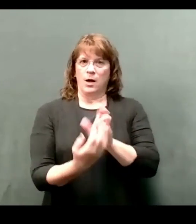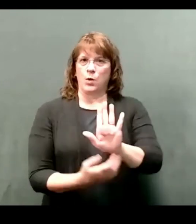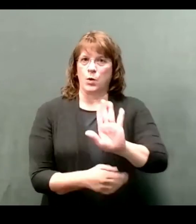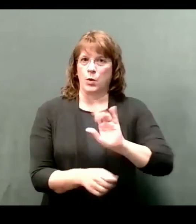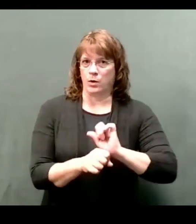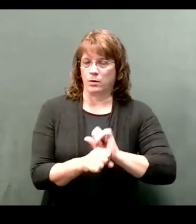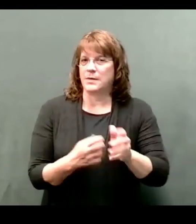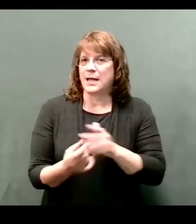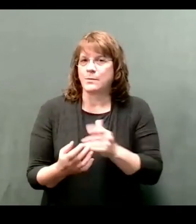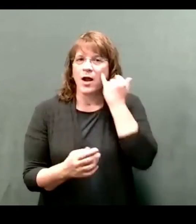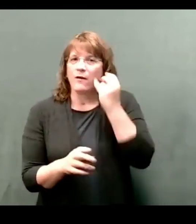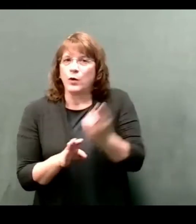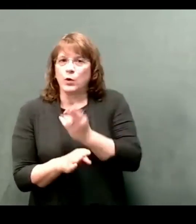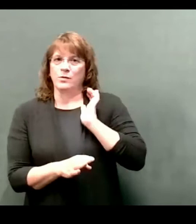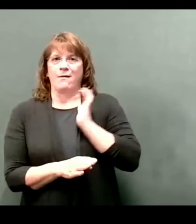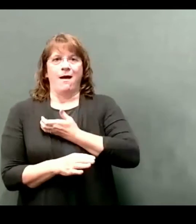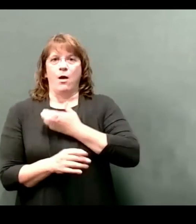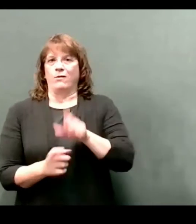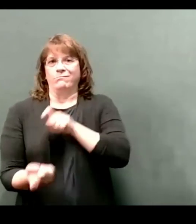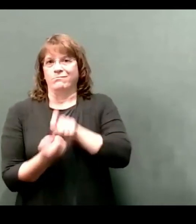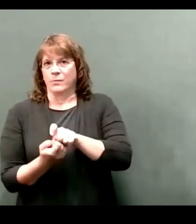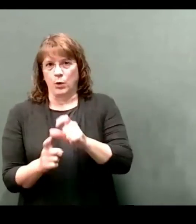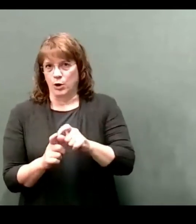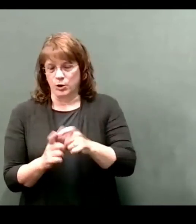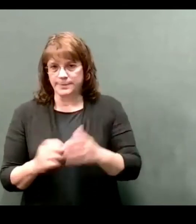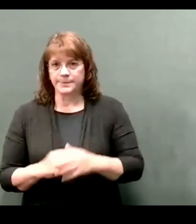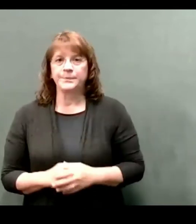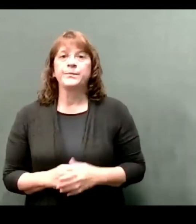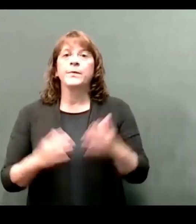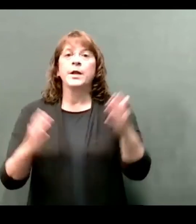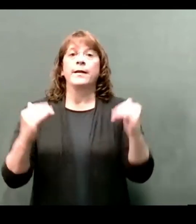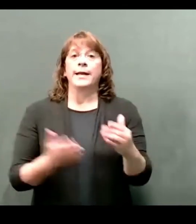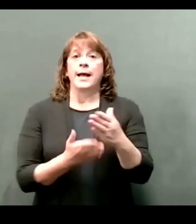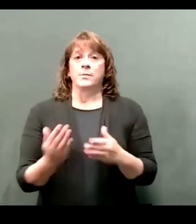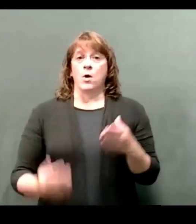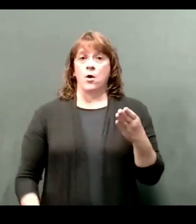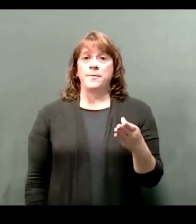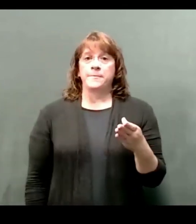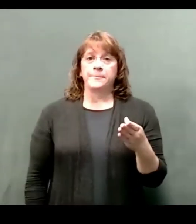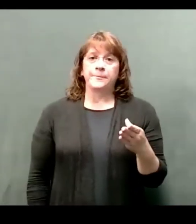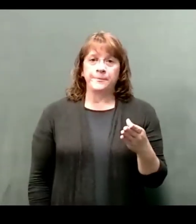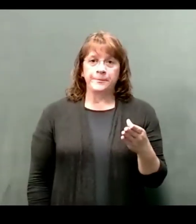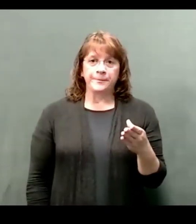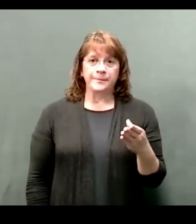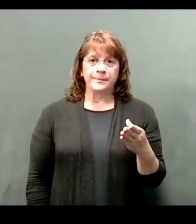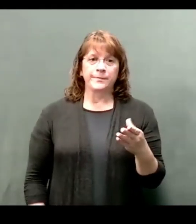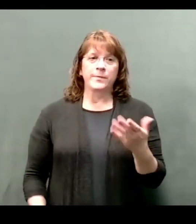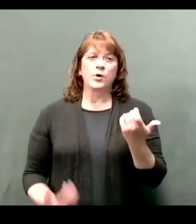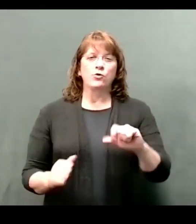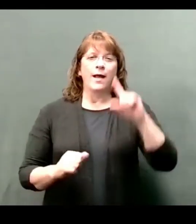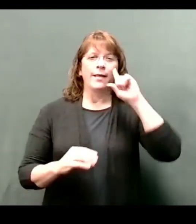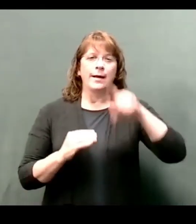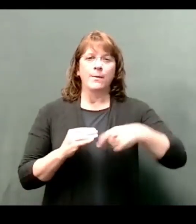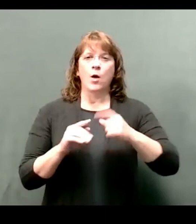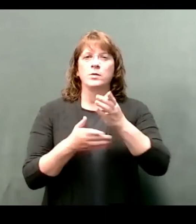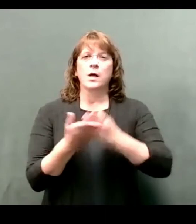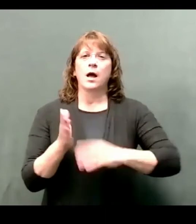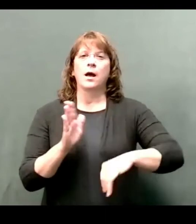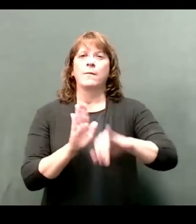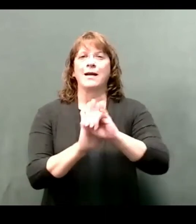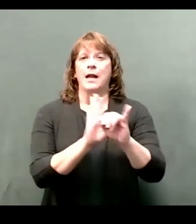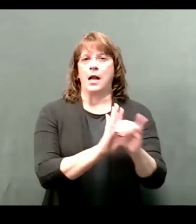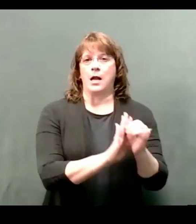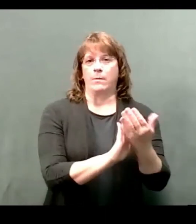whether or not you use those exact words. The next section here is where we're going to start trying to think about some of the identity